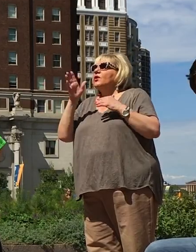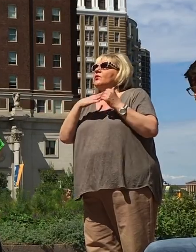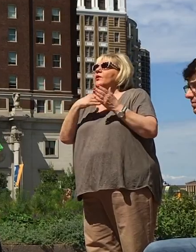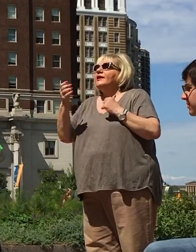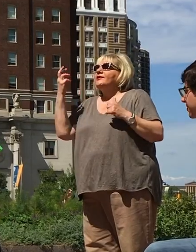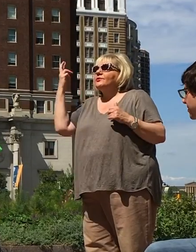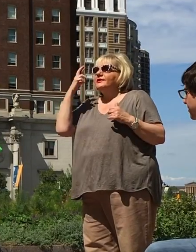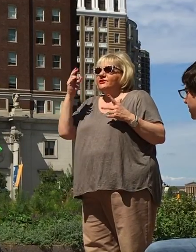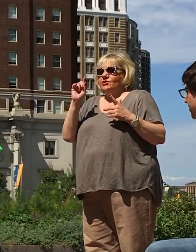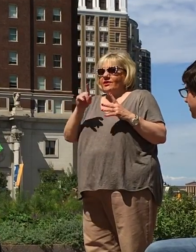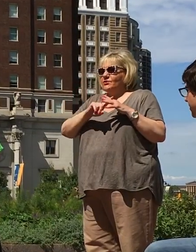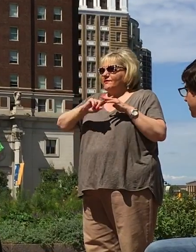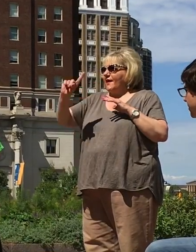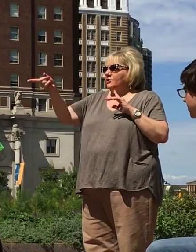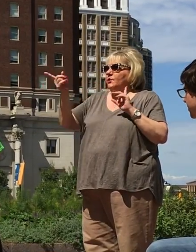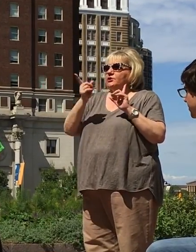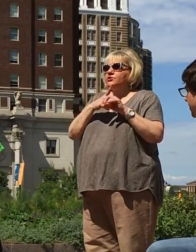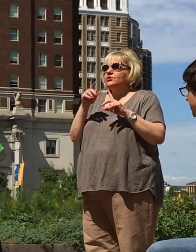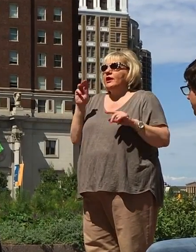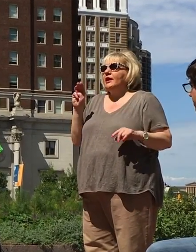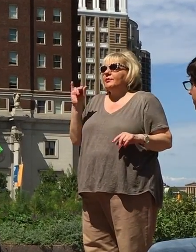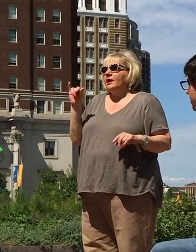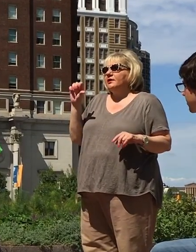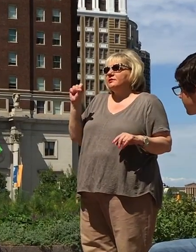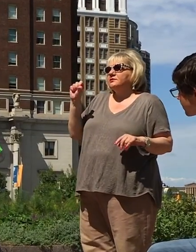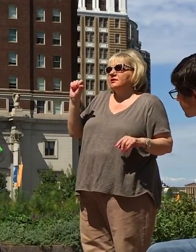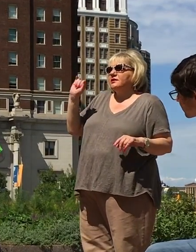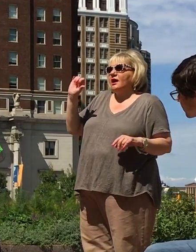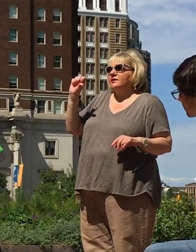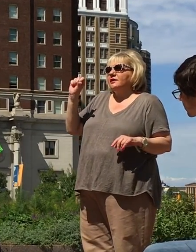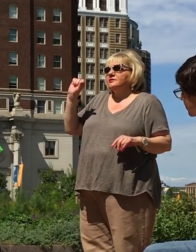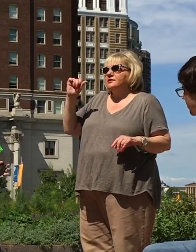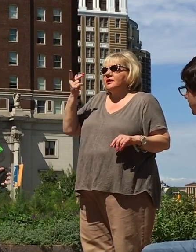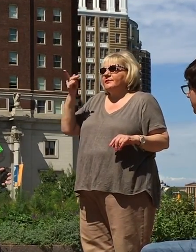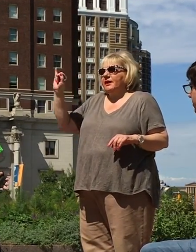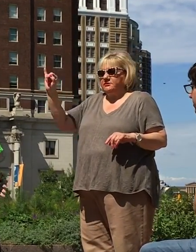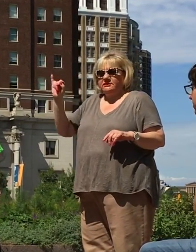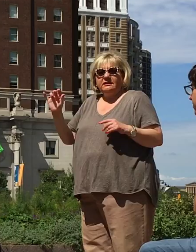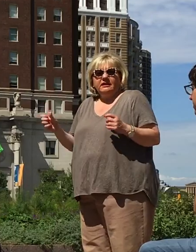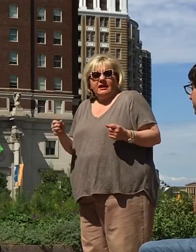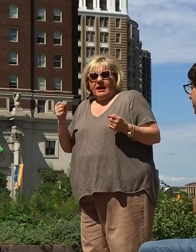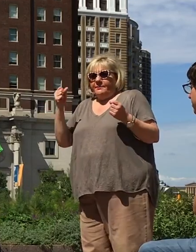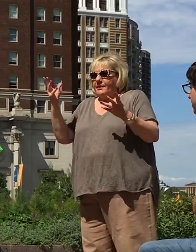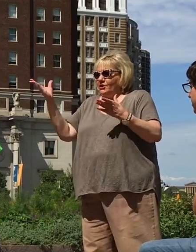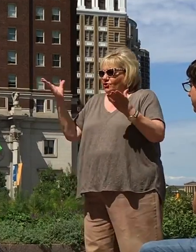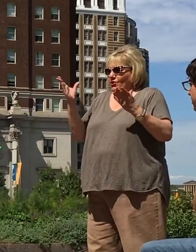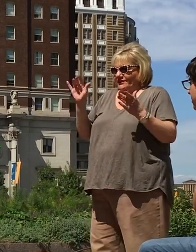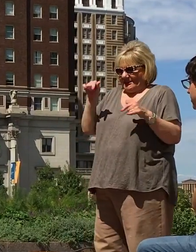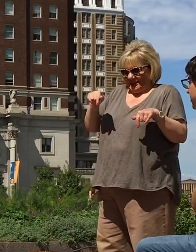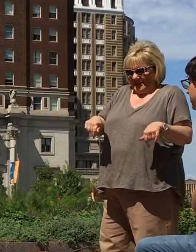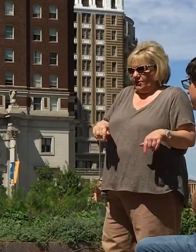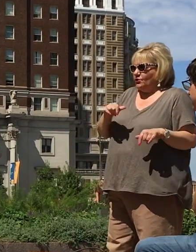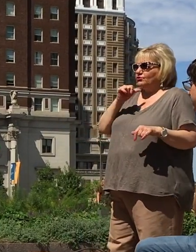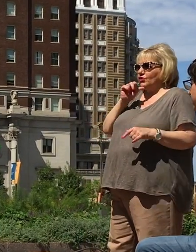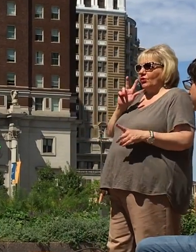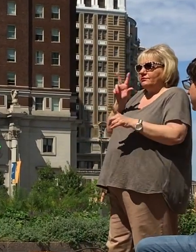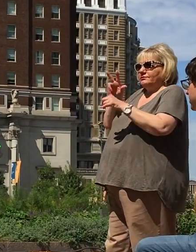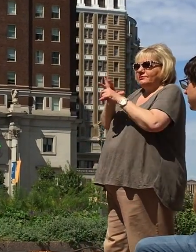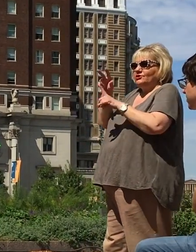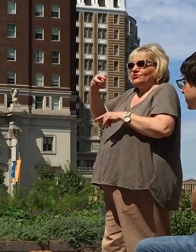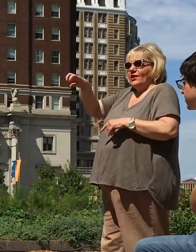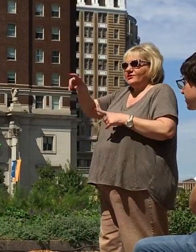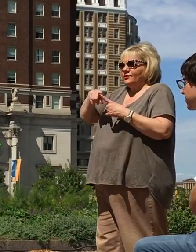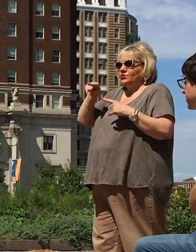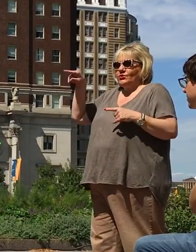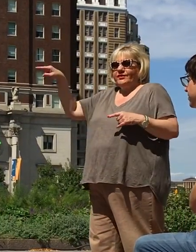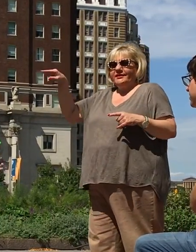to Mississippi. Many of the services that our state provides are not over there. And Medicaid is not something